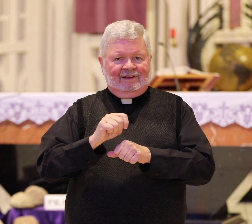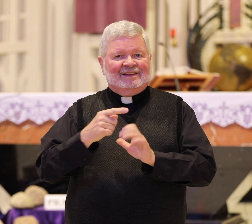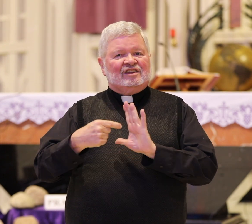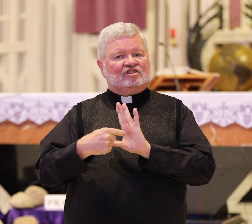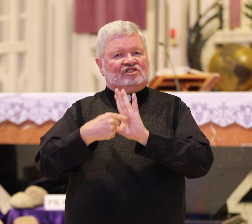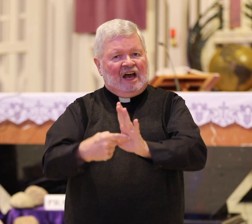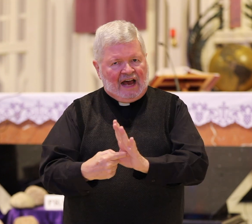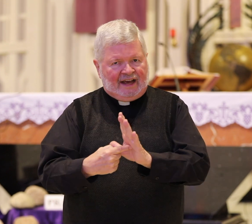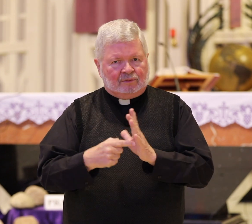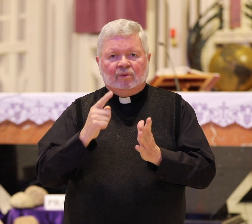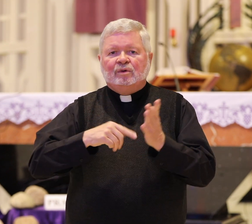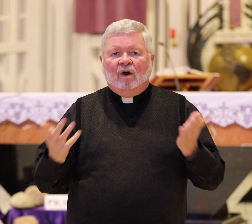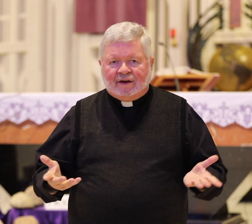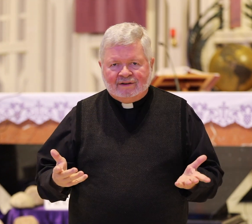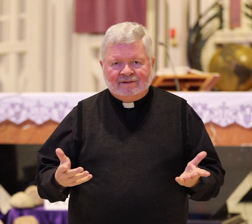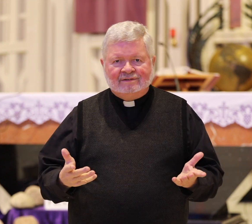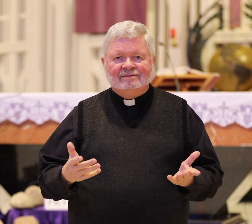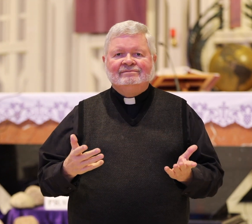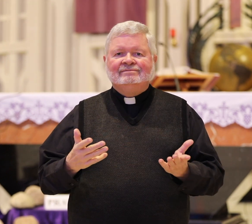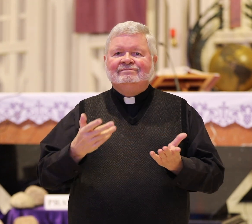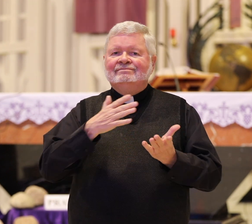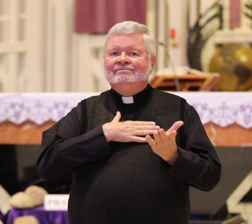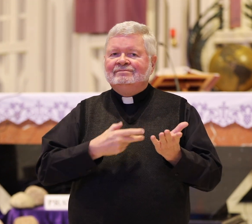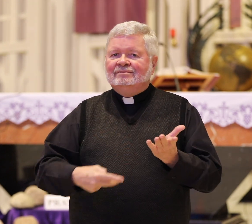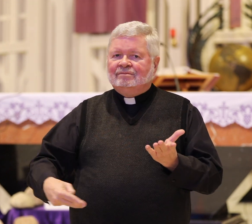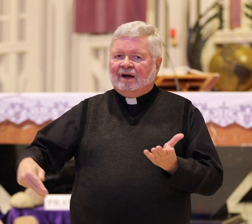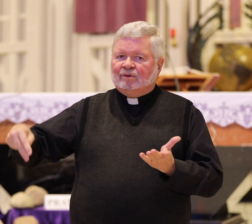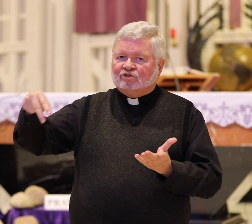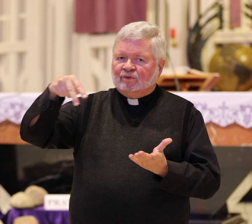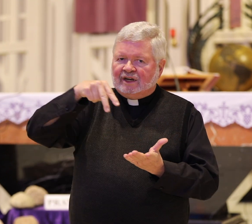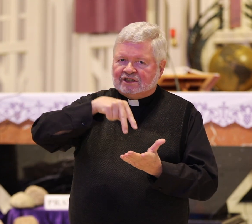the sign will be what? My resurrection.